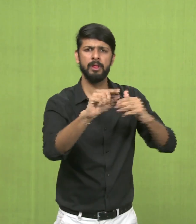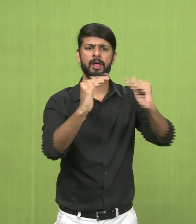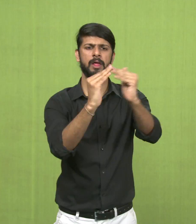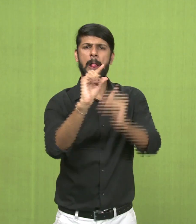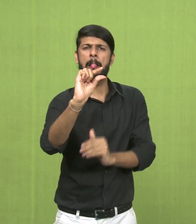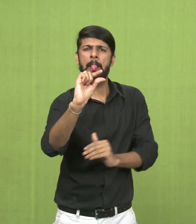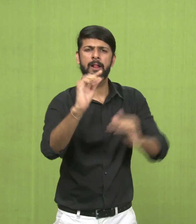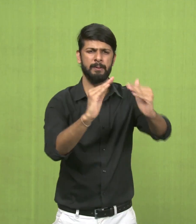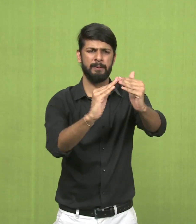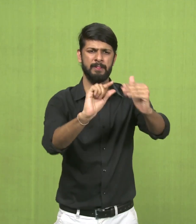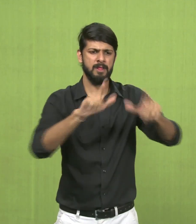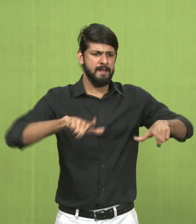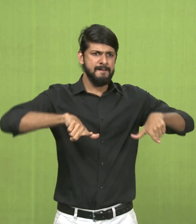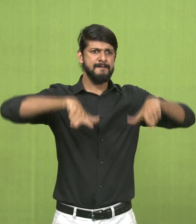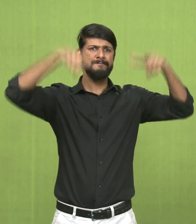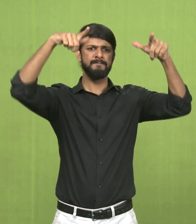a small cottage in the background,